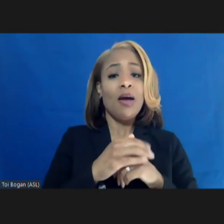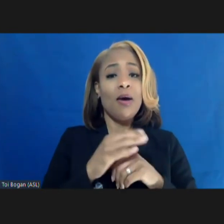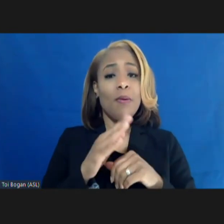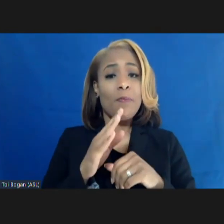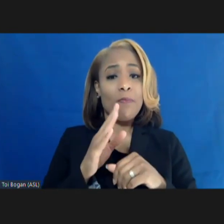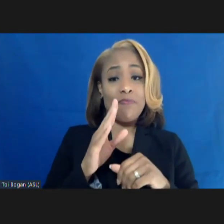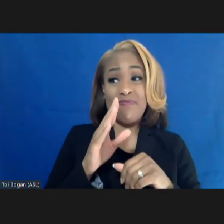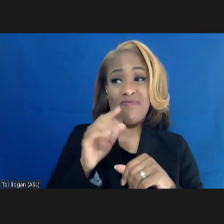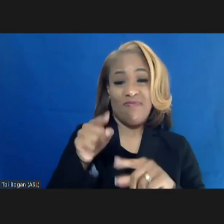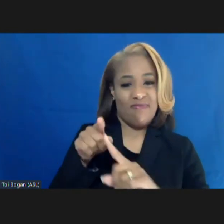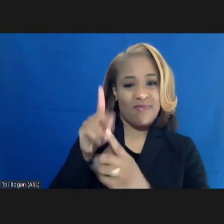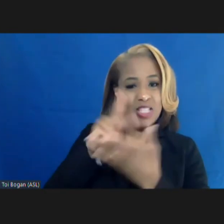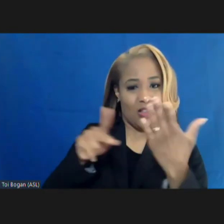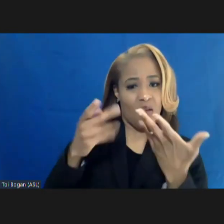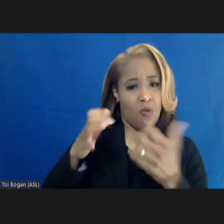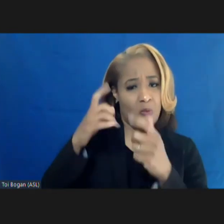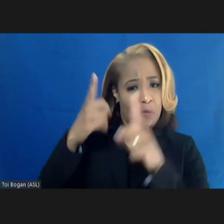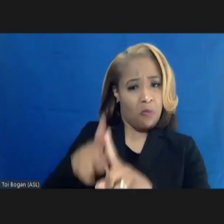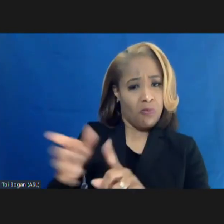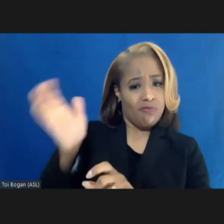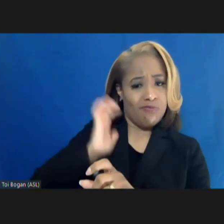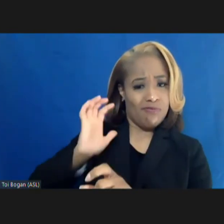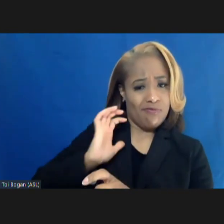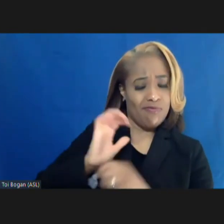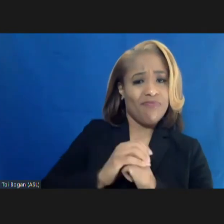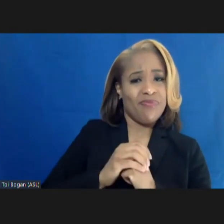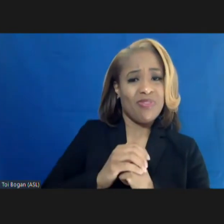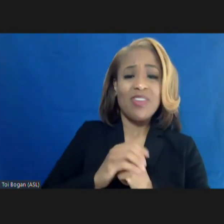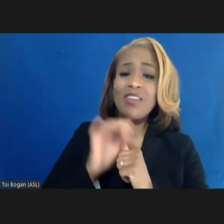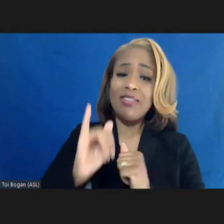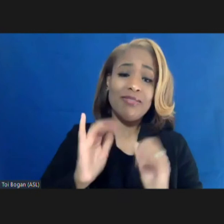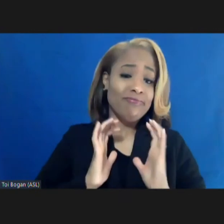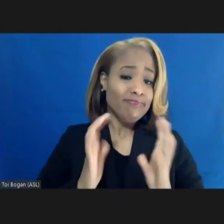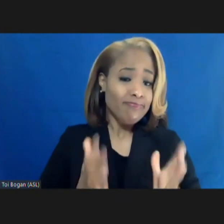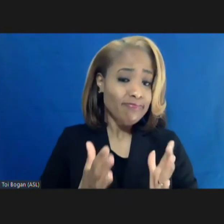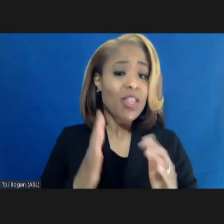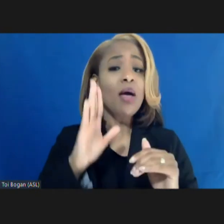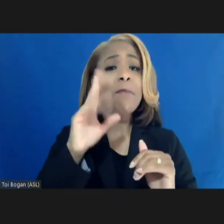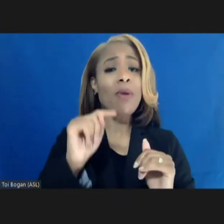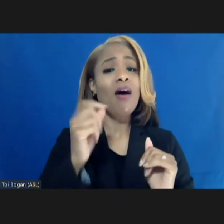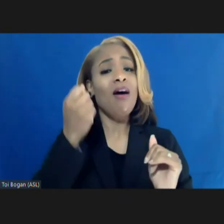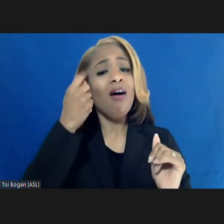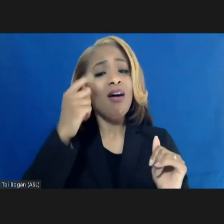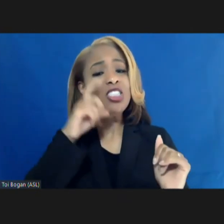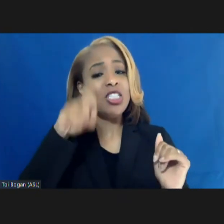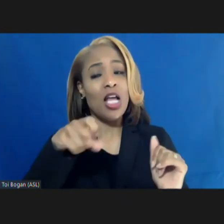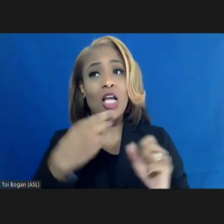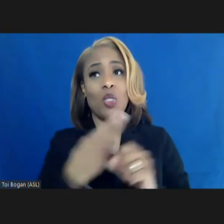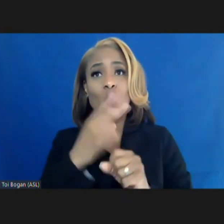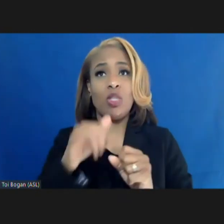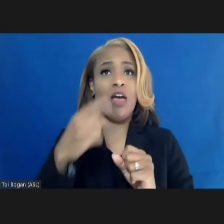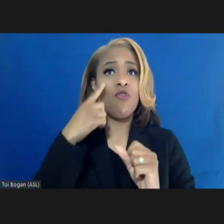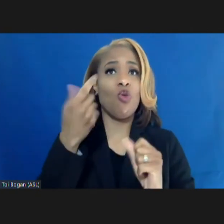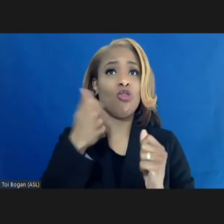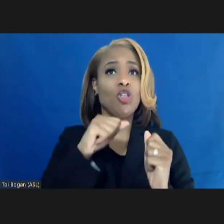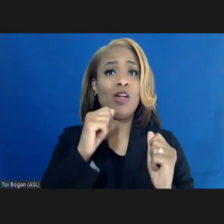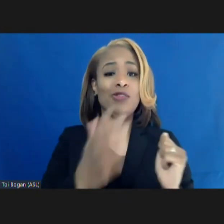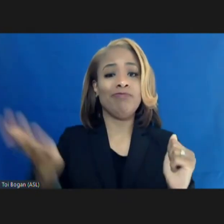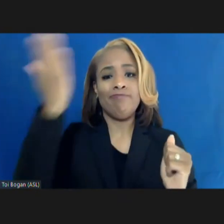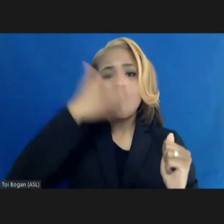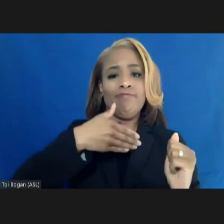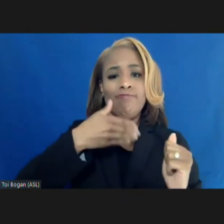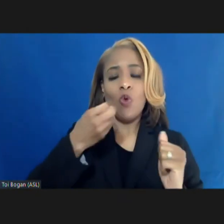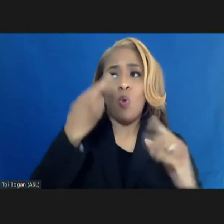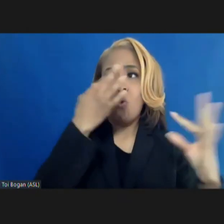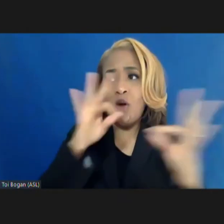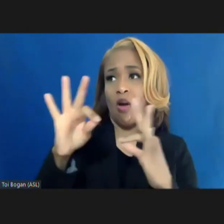that the secretary has agreed on in the past. All of that is fine as well, but it shouldn't be used to distract or cover up the fact that